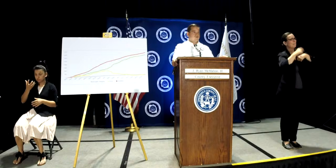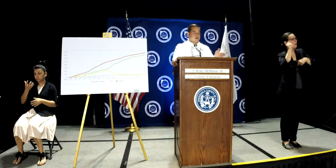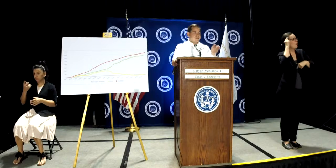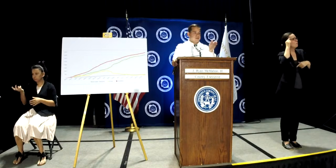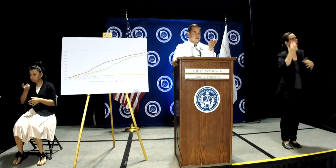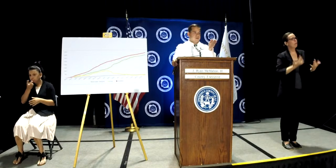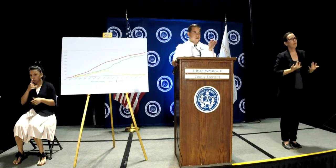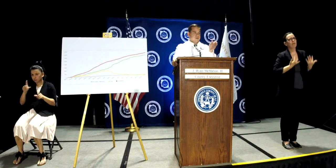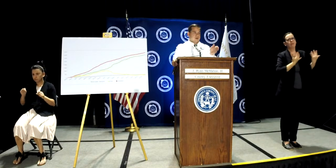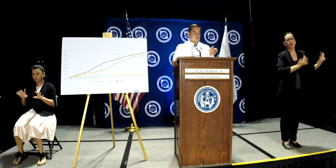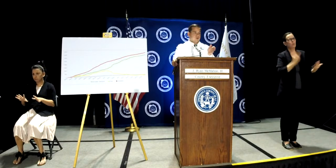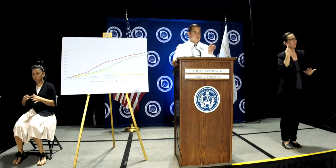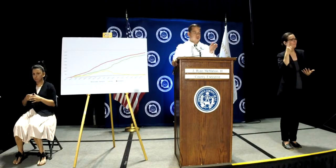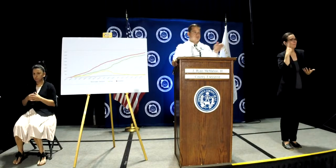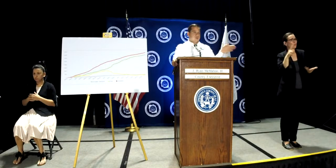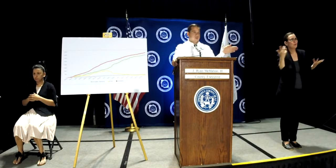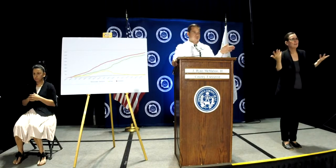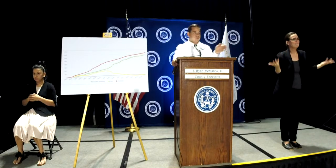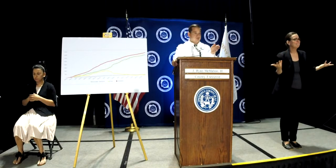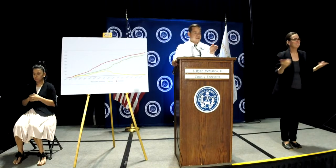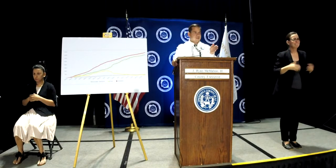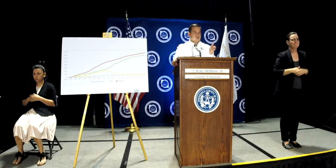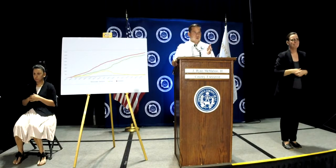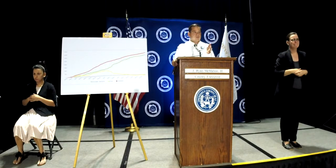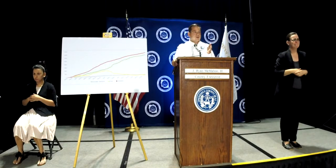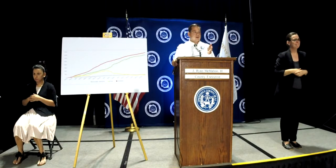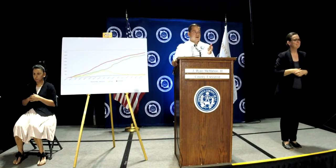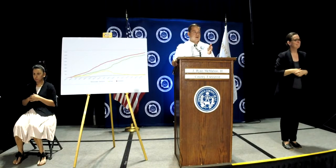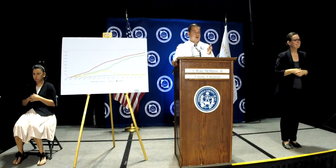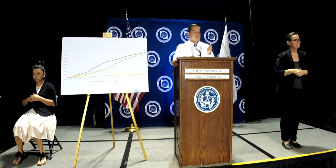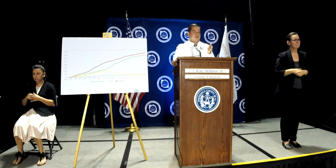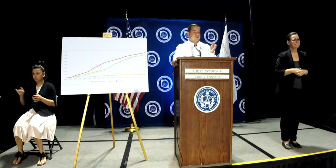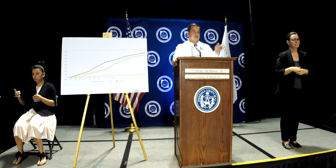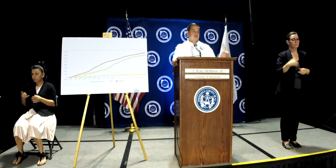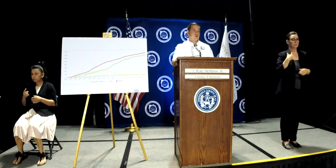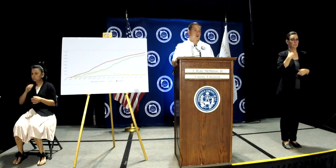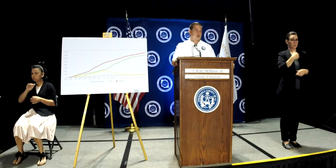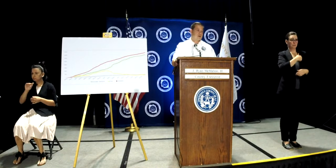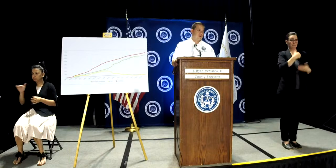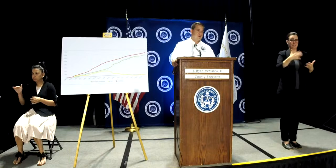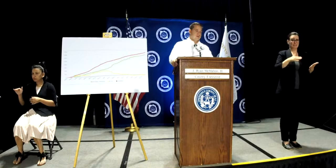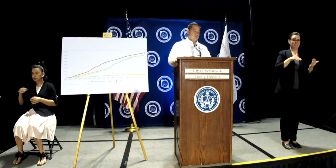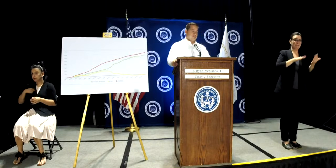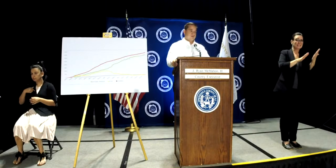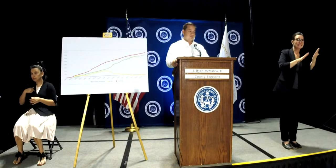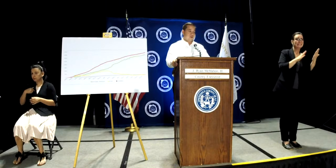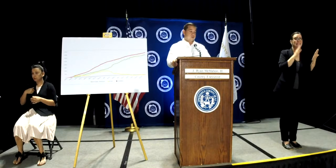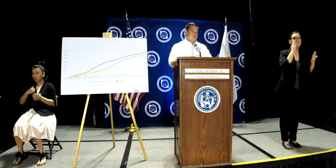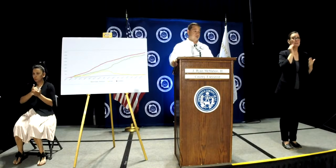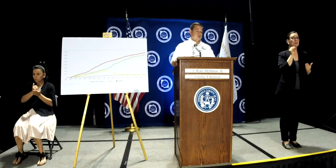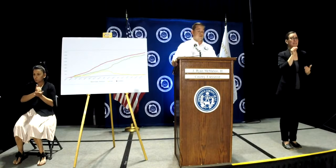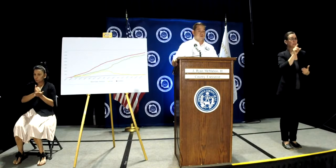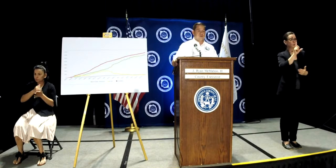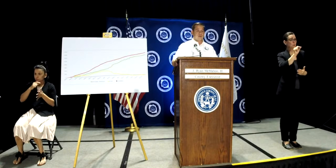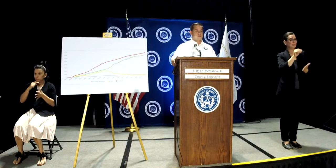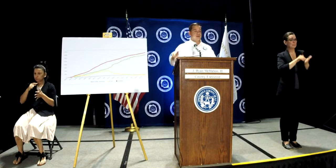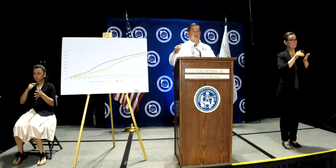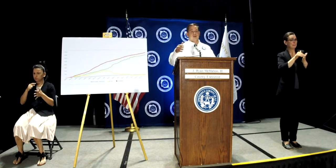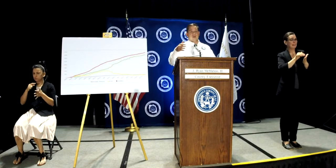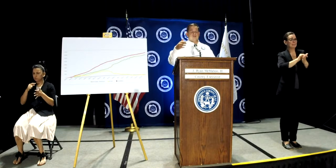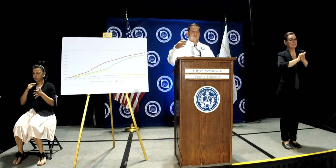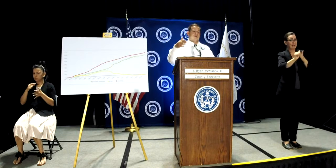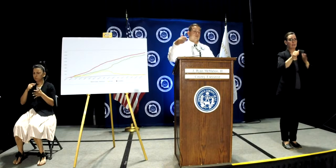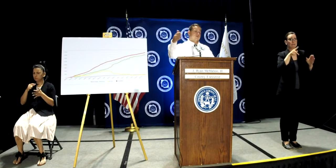When you're facing, again, we've already done so many things. We're facing a $20 million cut by the state of New York, to their services. And they'll